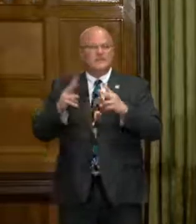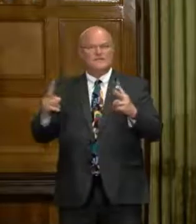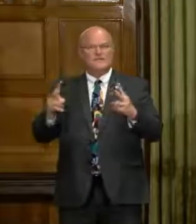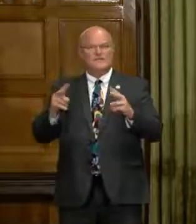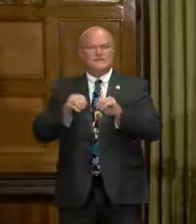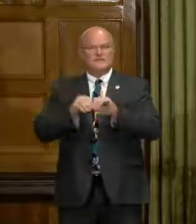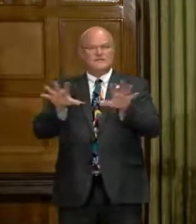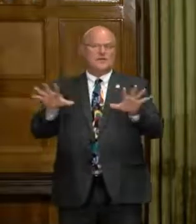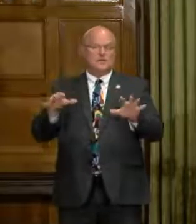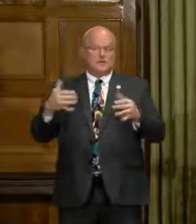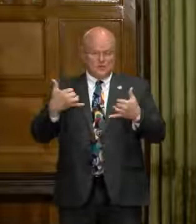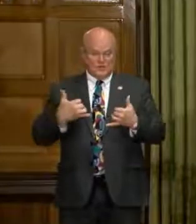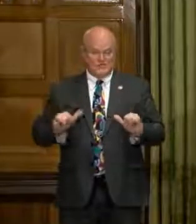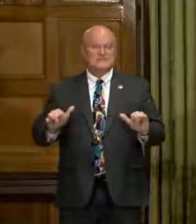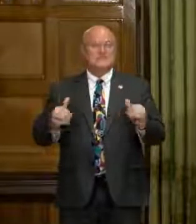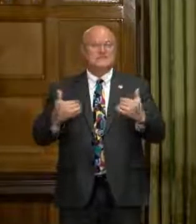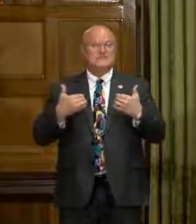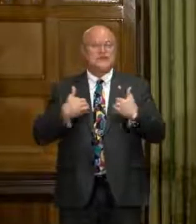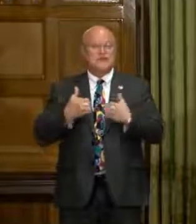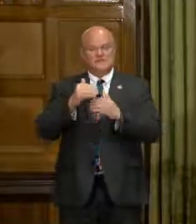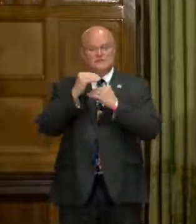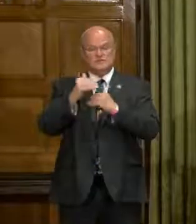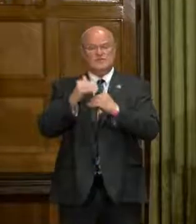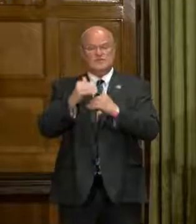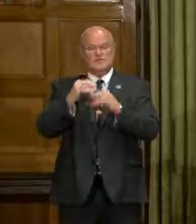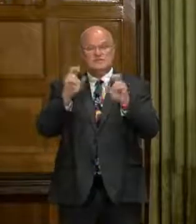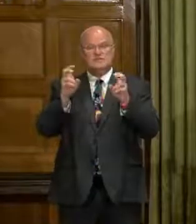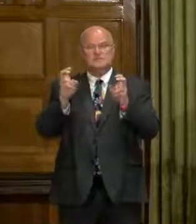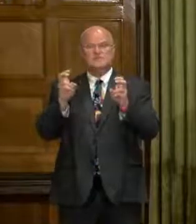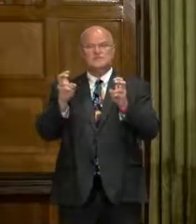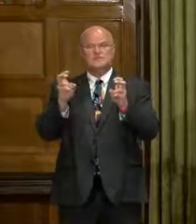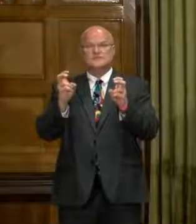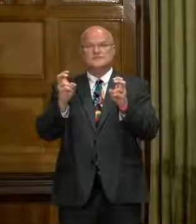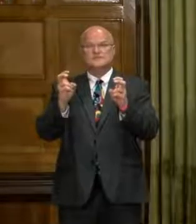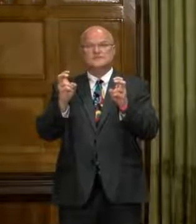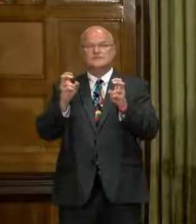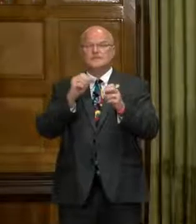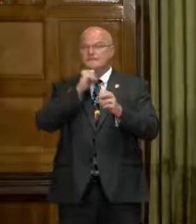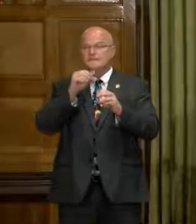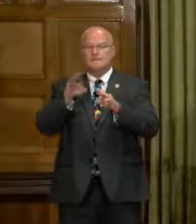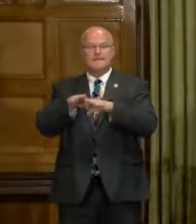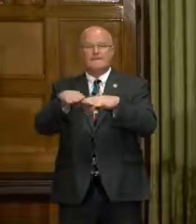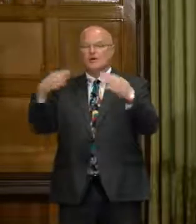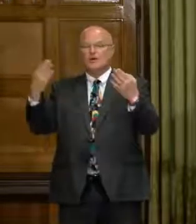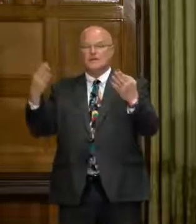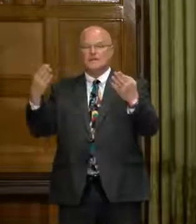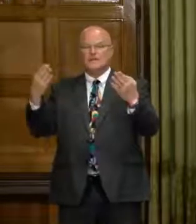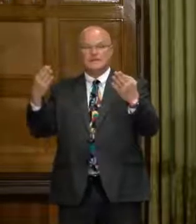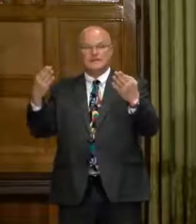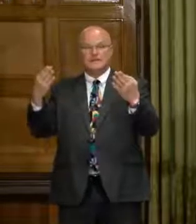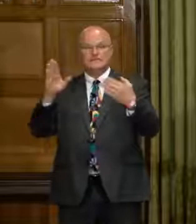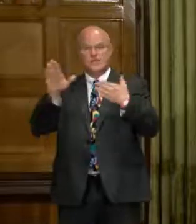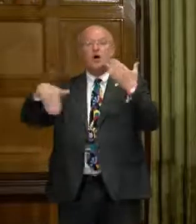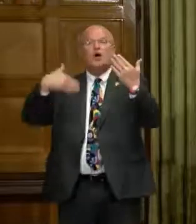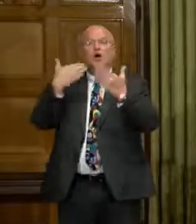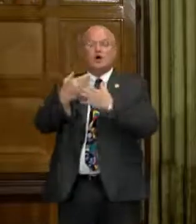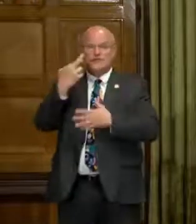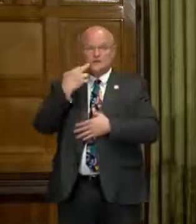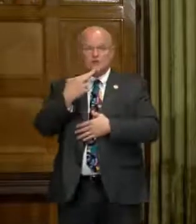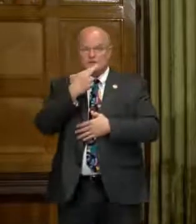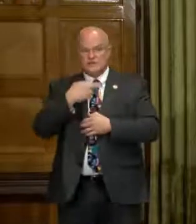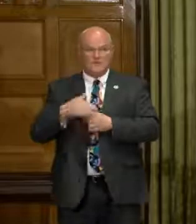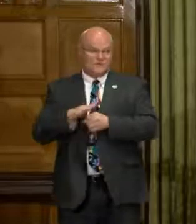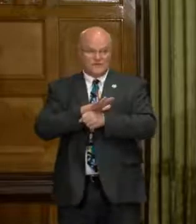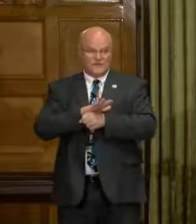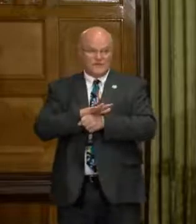vulnerable. We're still going to have restrictions in terms of not opening all the restaurants